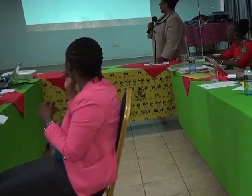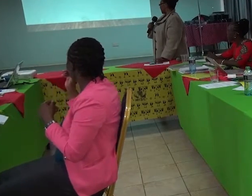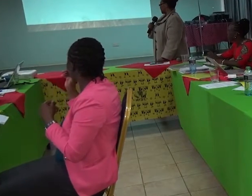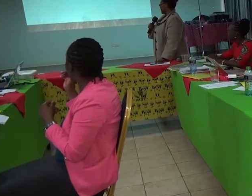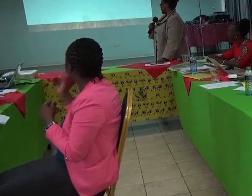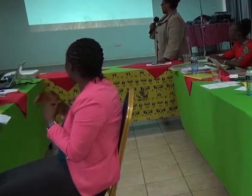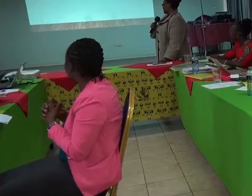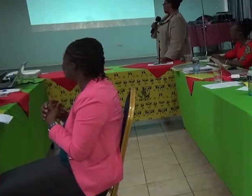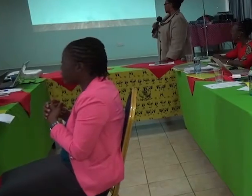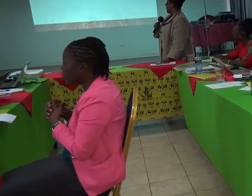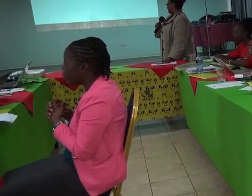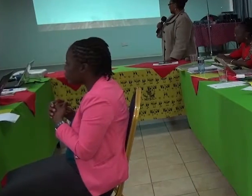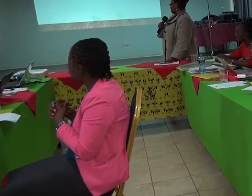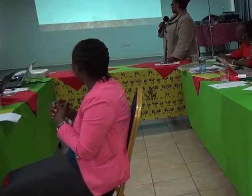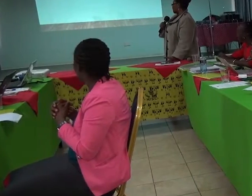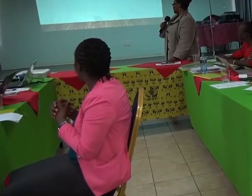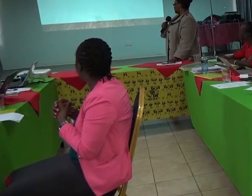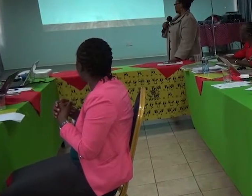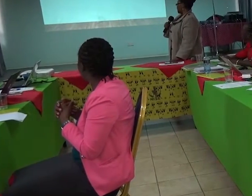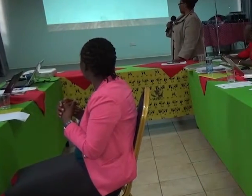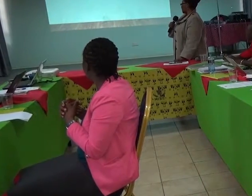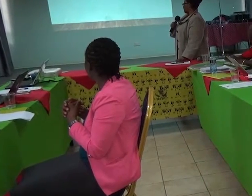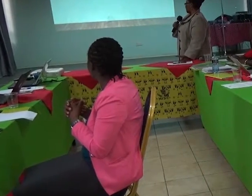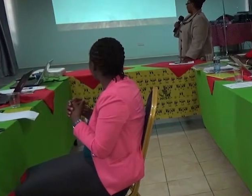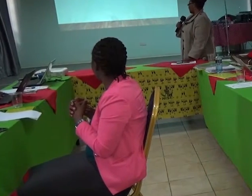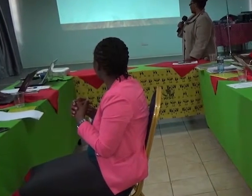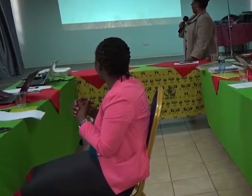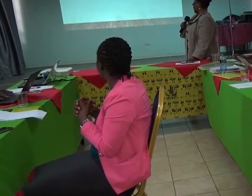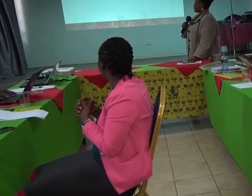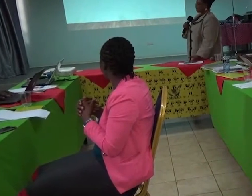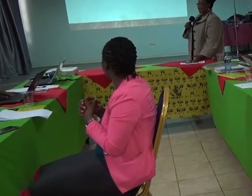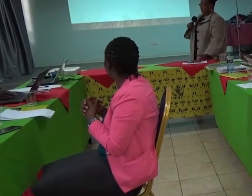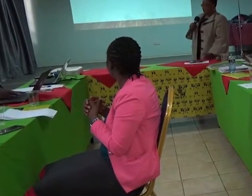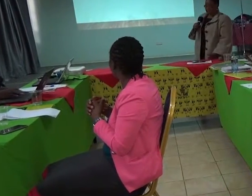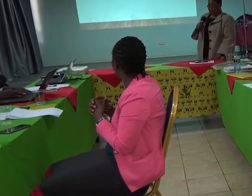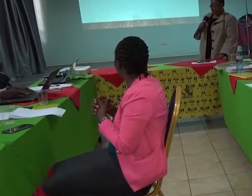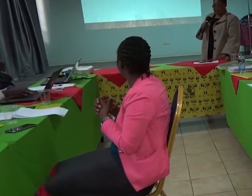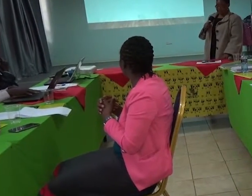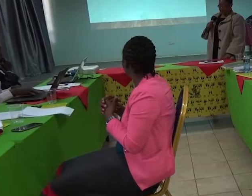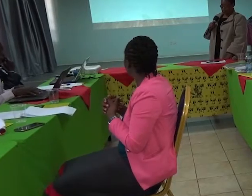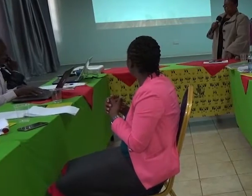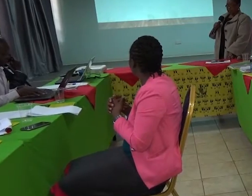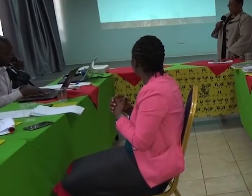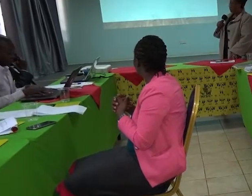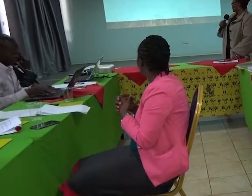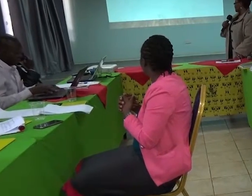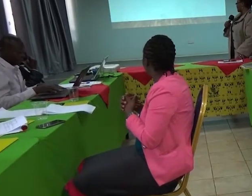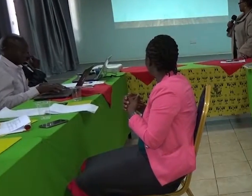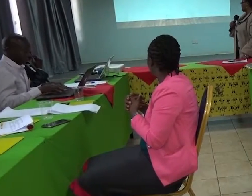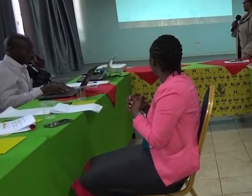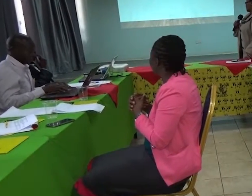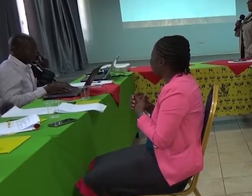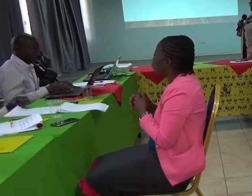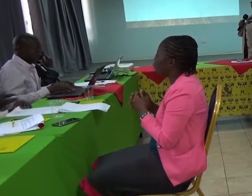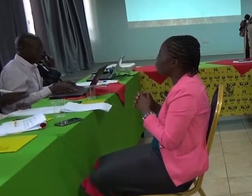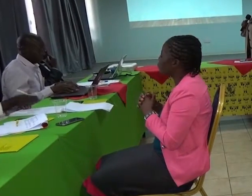inclusive practices. It gives learners and trainees priority. These learners with disabilities and trainees with